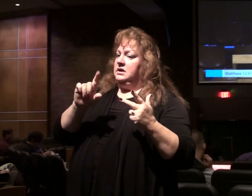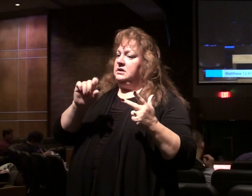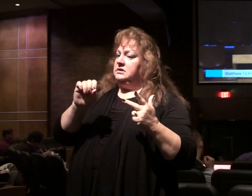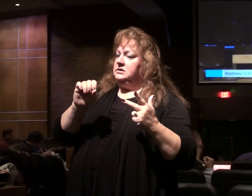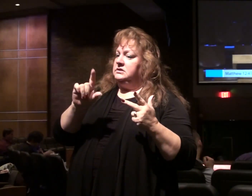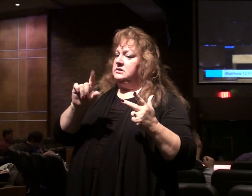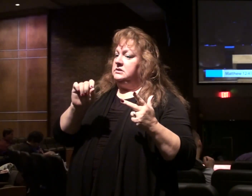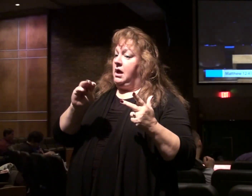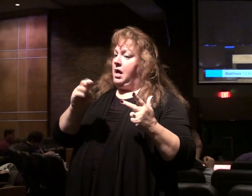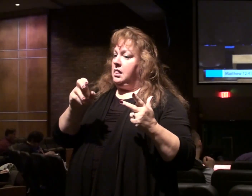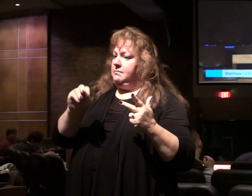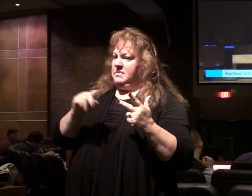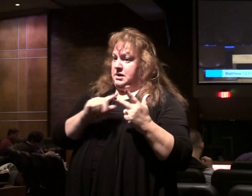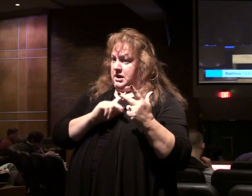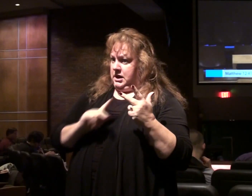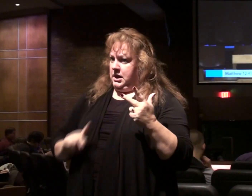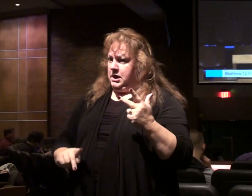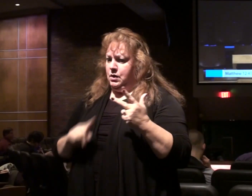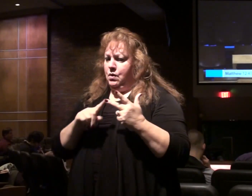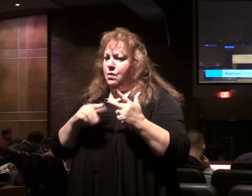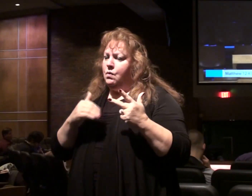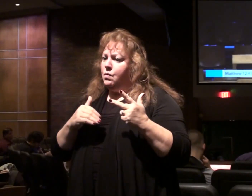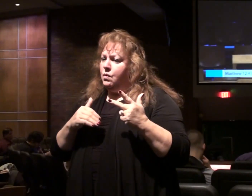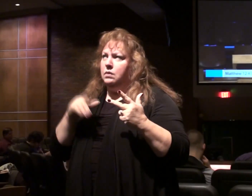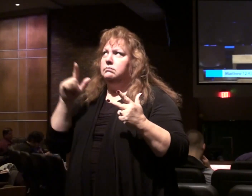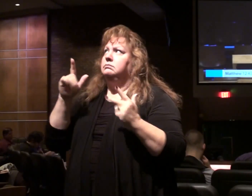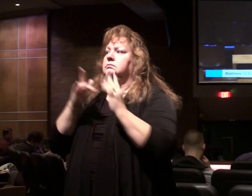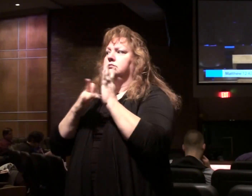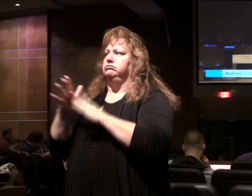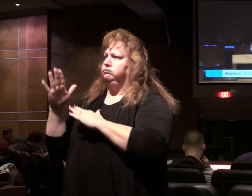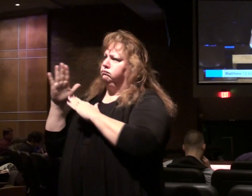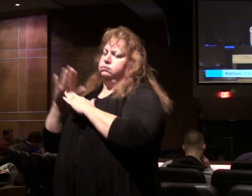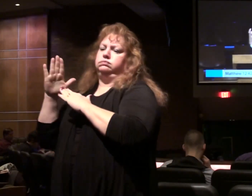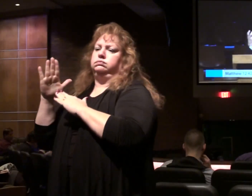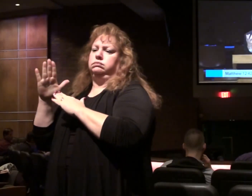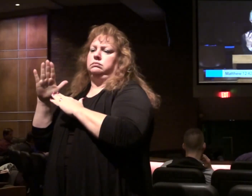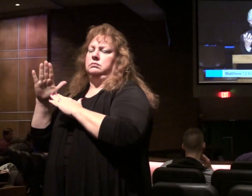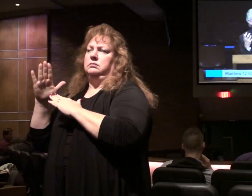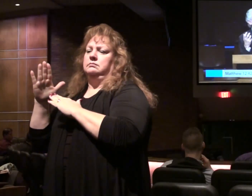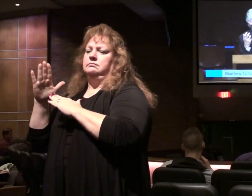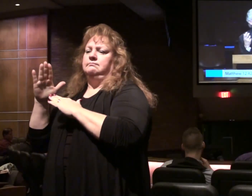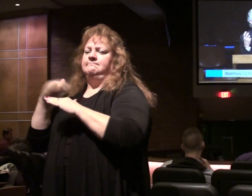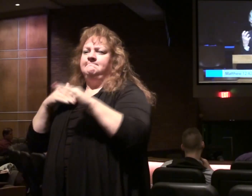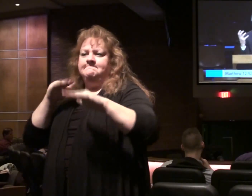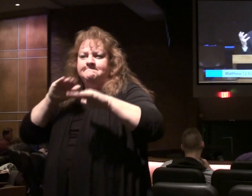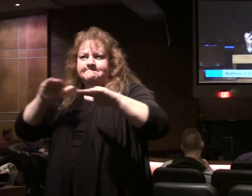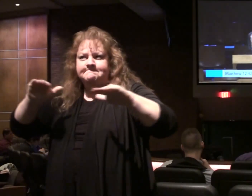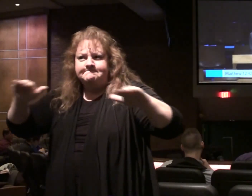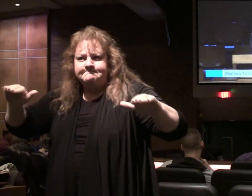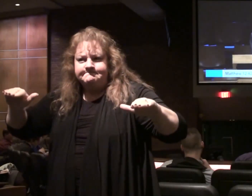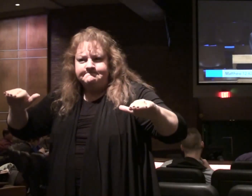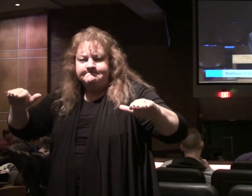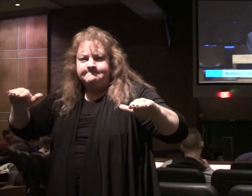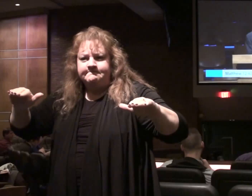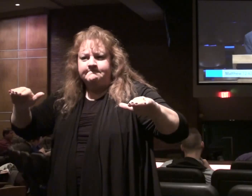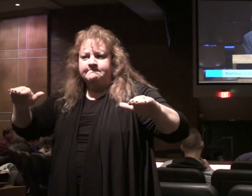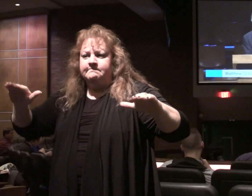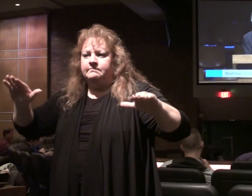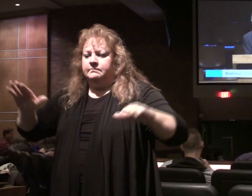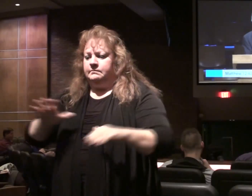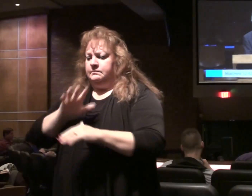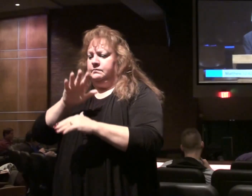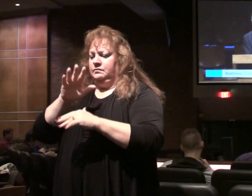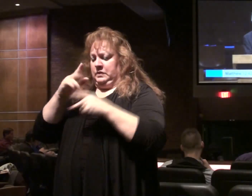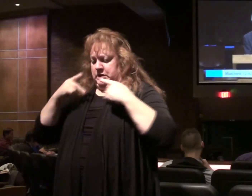here, the end of verse 42, king. And reminds them of his offices and brought together in one